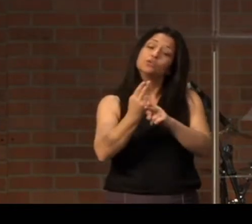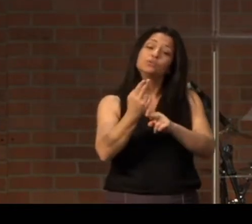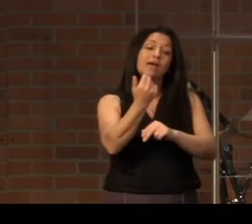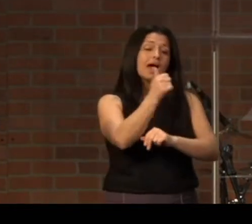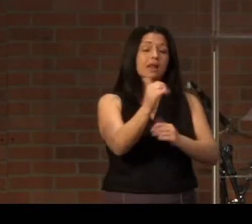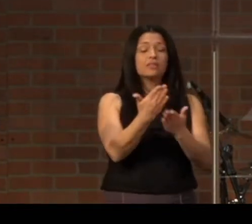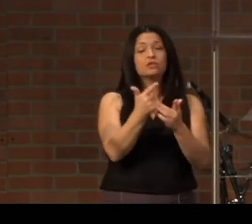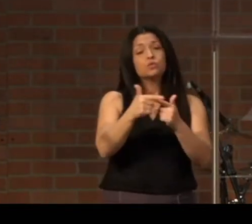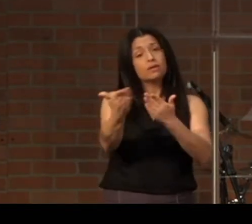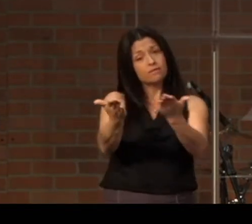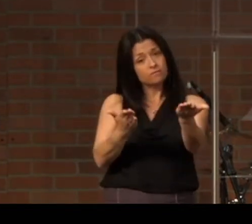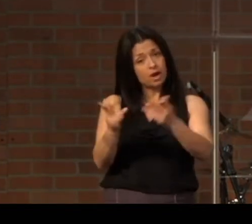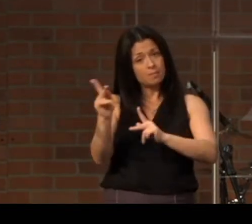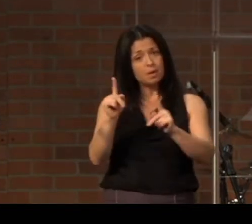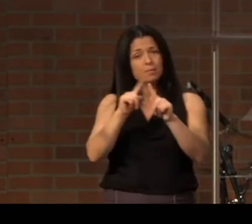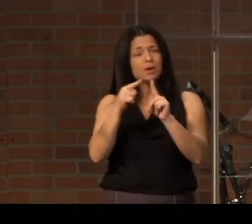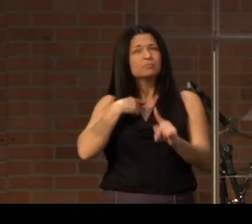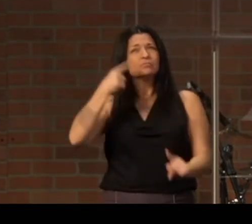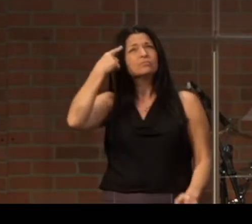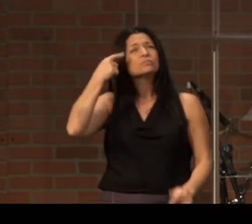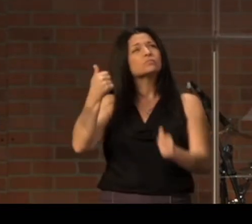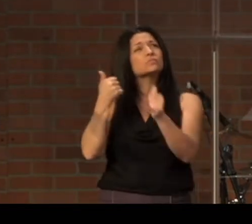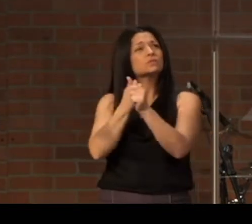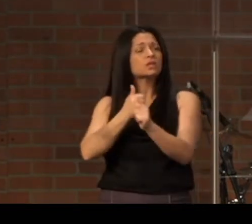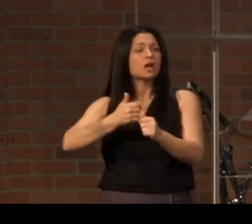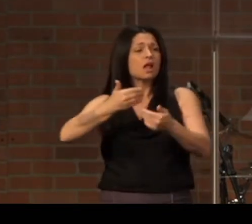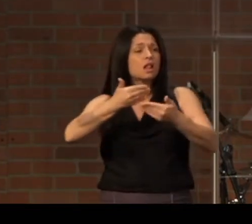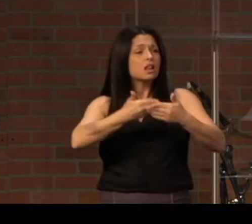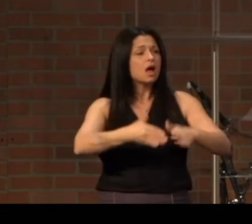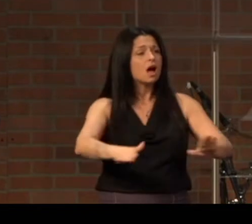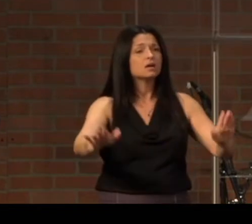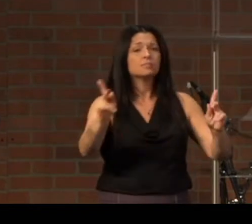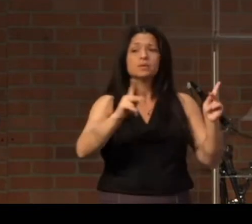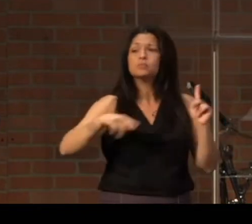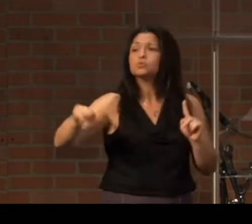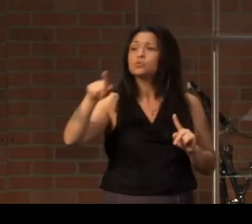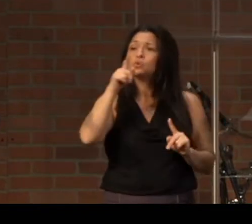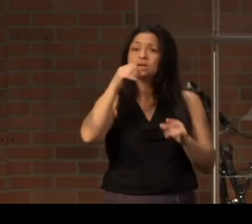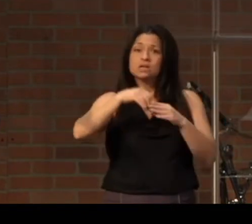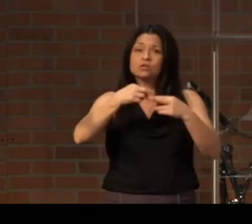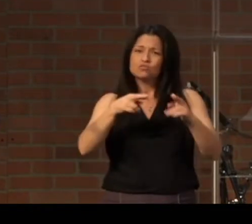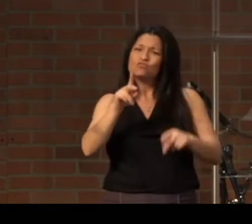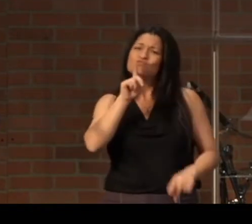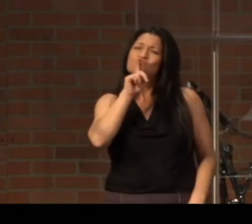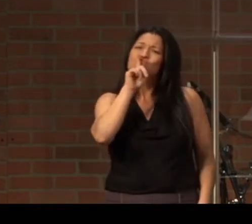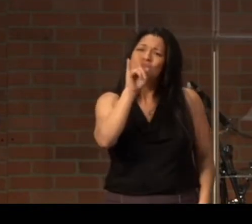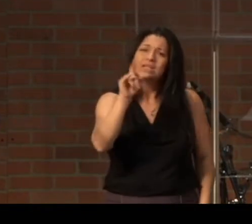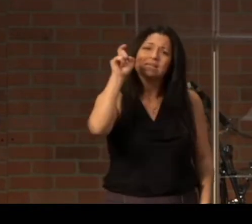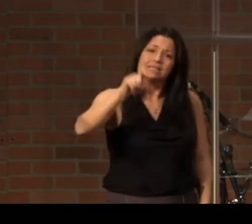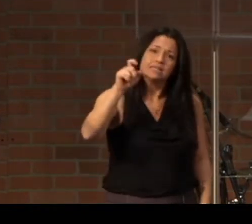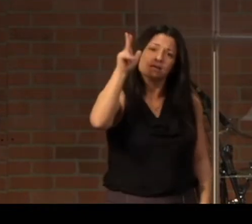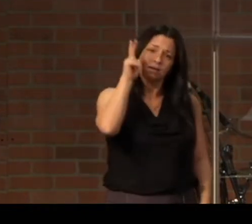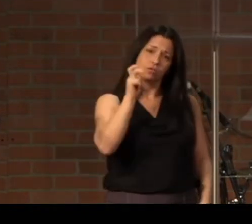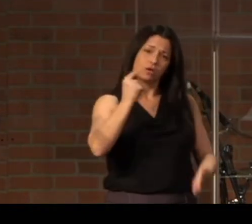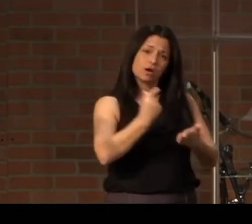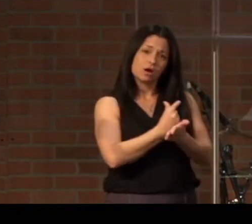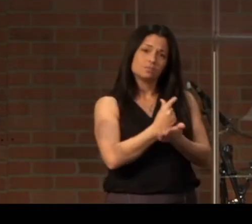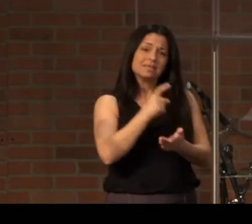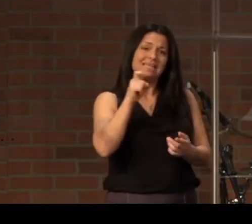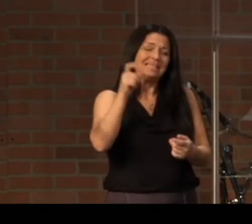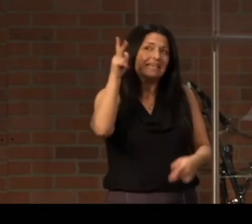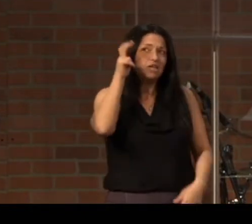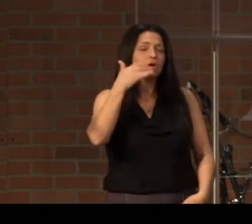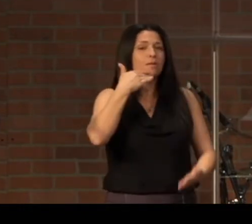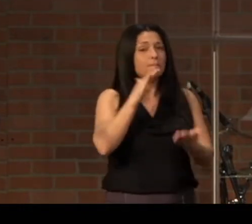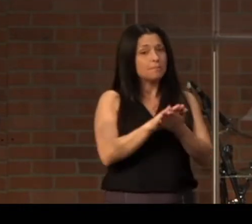the lost people in the room really needed to hear the gospel. They needed to hear the bad news of